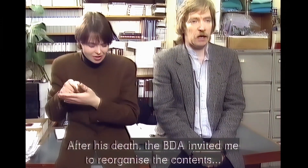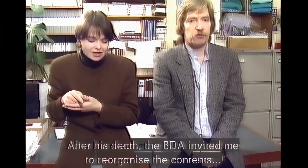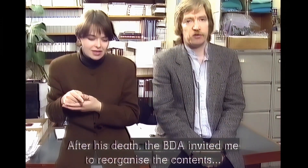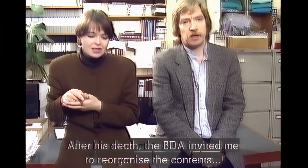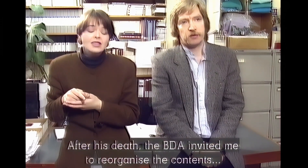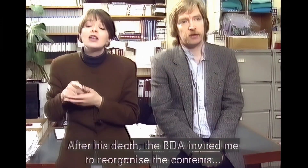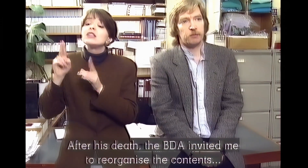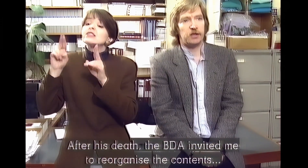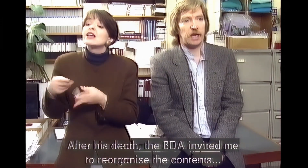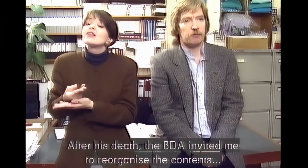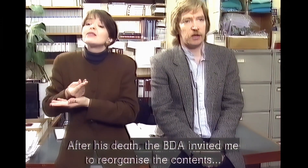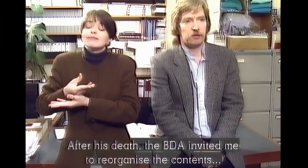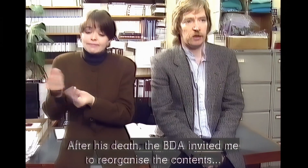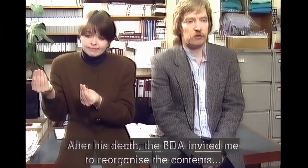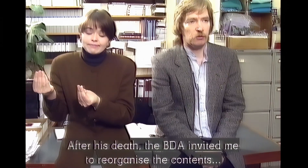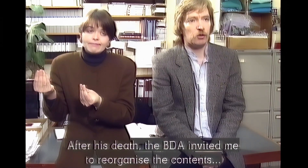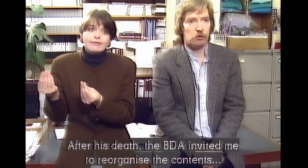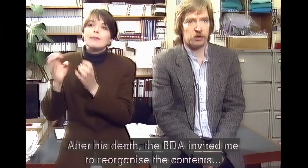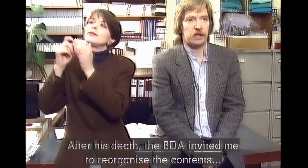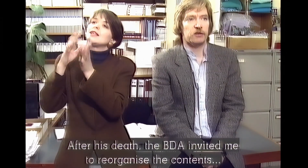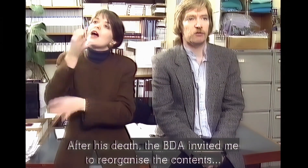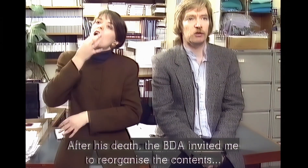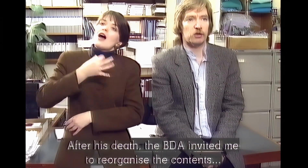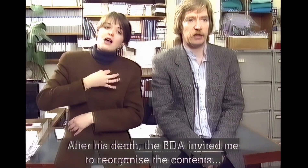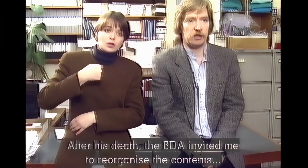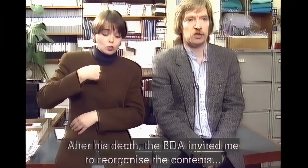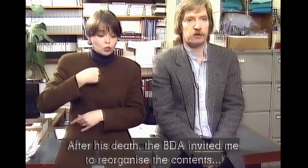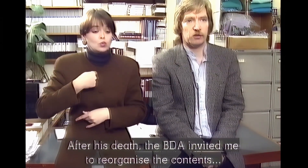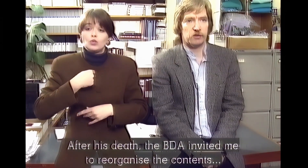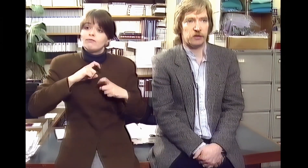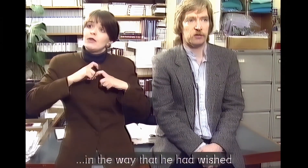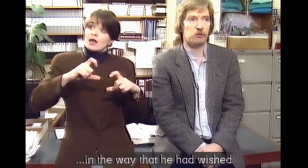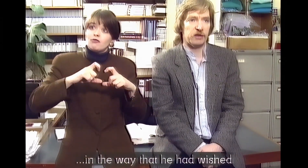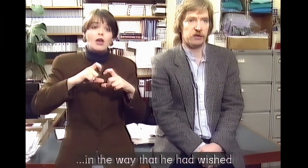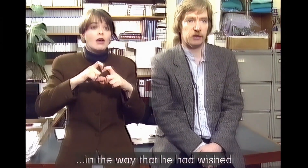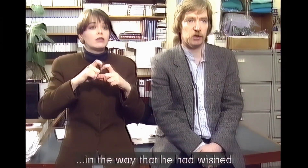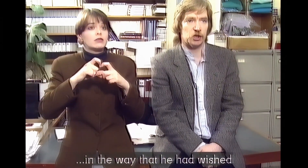After his death, the BDA invited me to coordinate the reorganization of the contents in the way that he had wished.